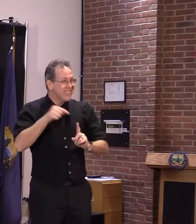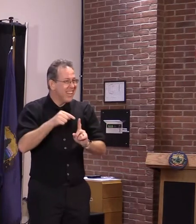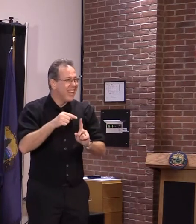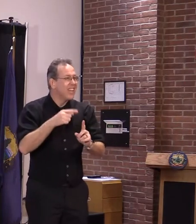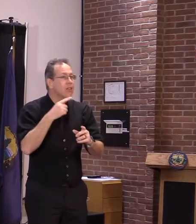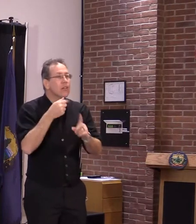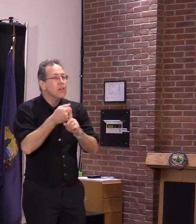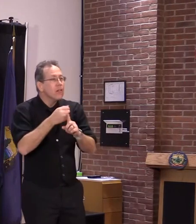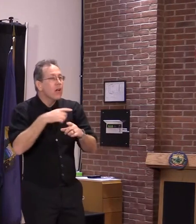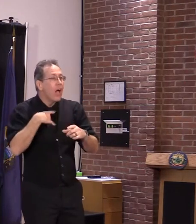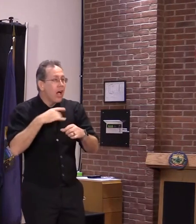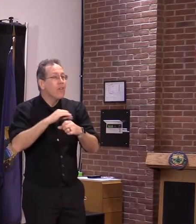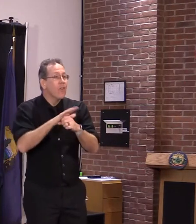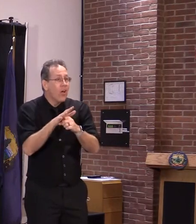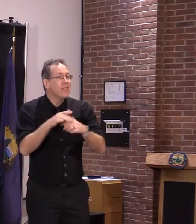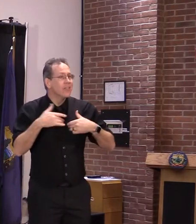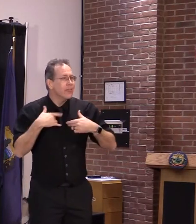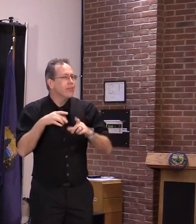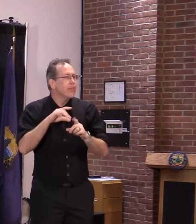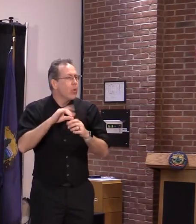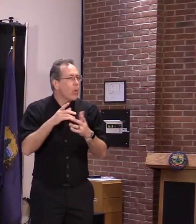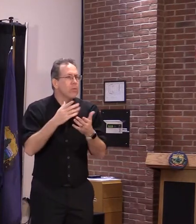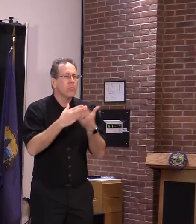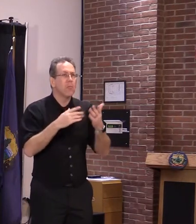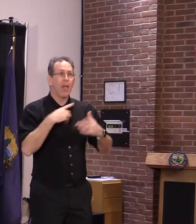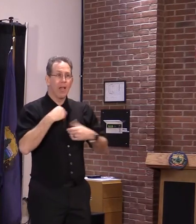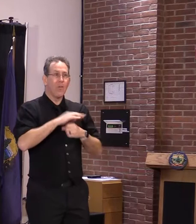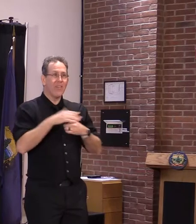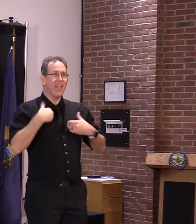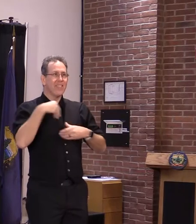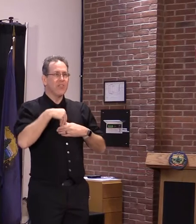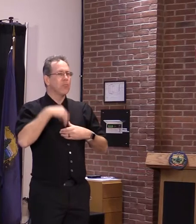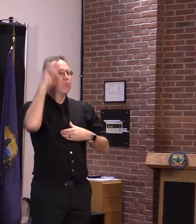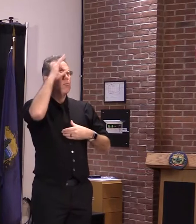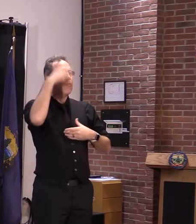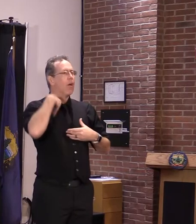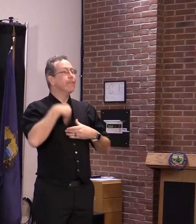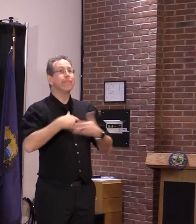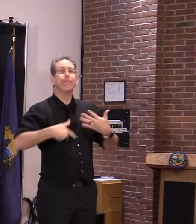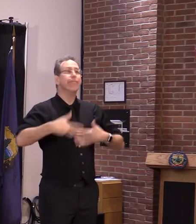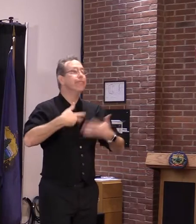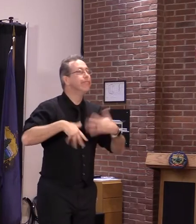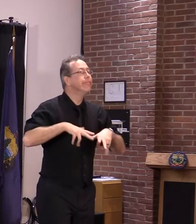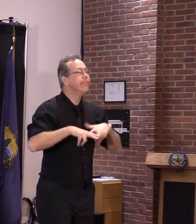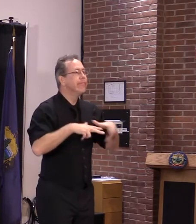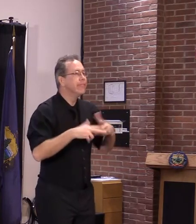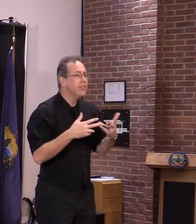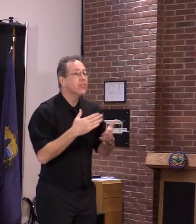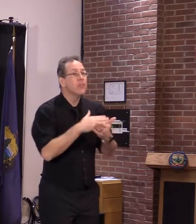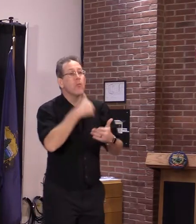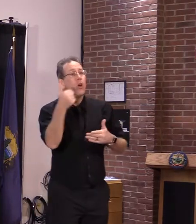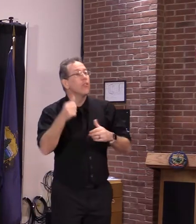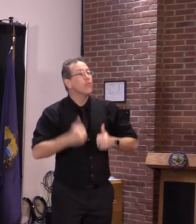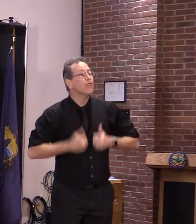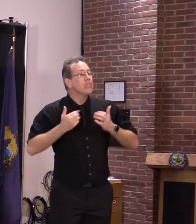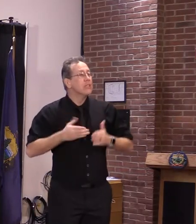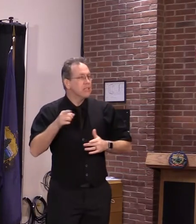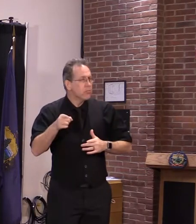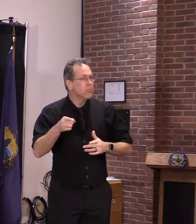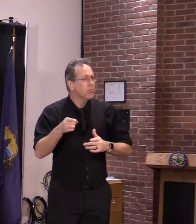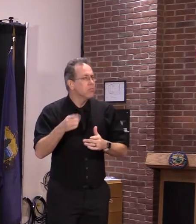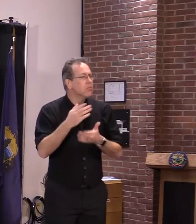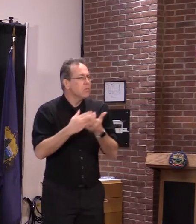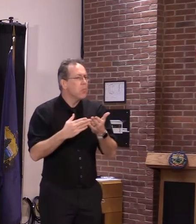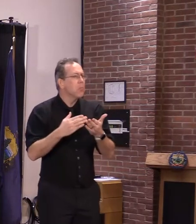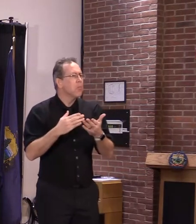positive but no symptoms or very mild symptoms. There are, of course, some very, very